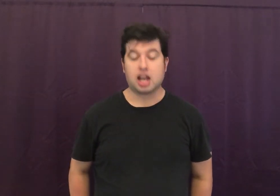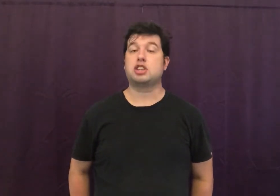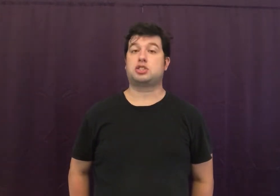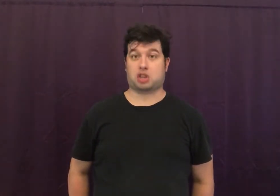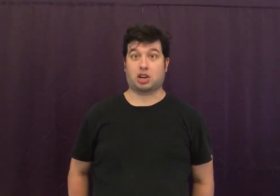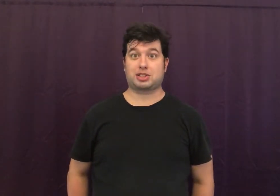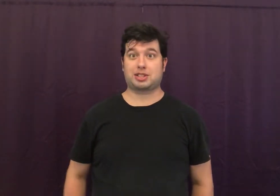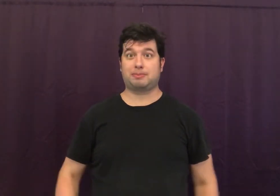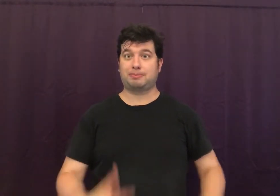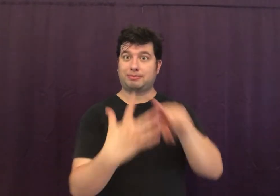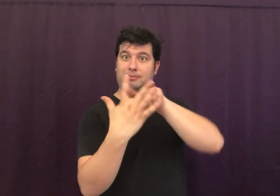Starts.